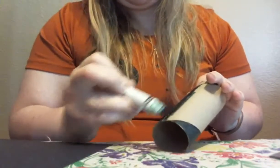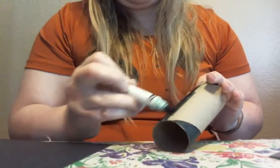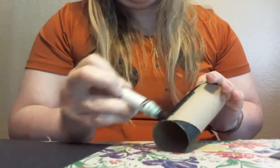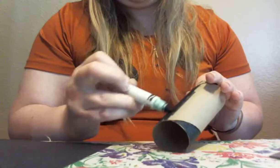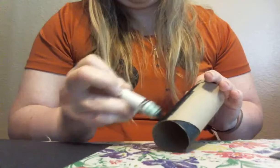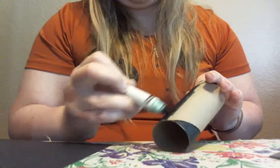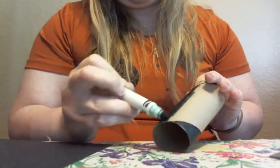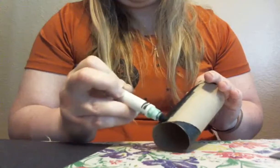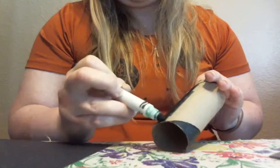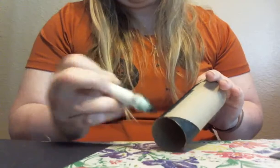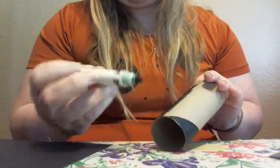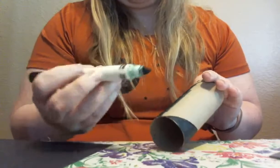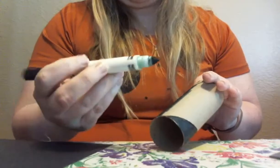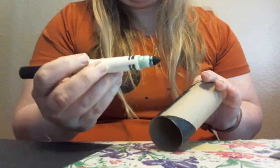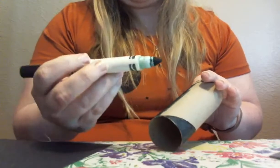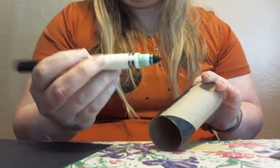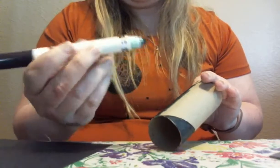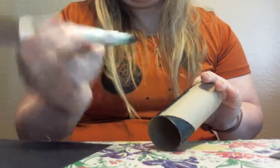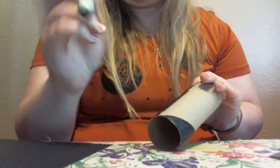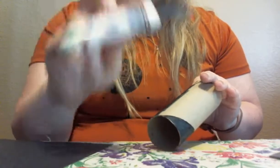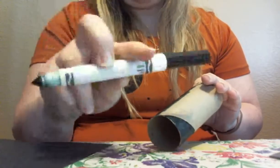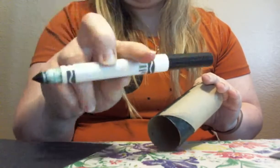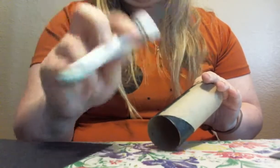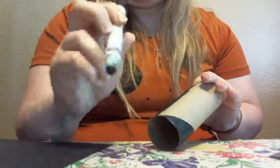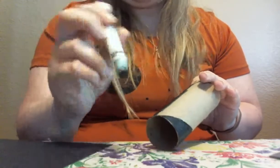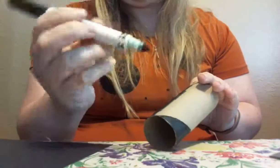fine because the marker that I'm using is washable.